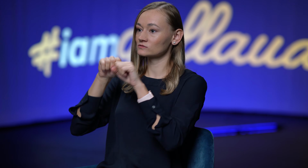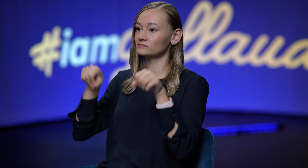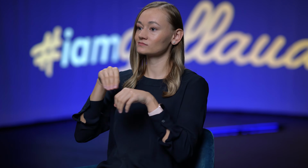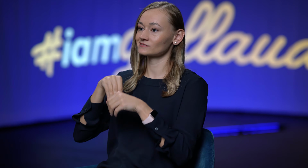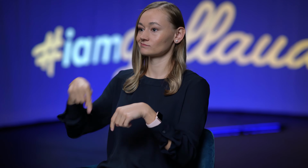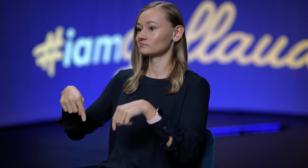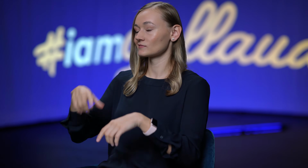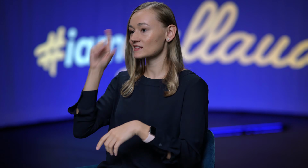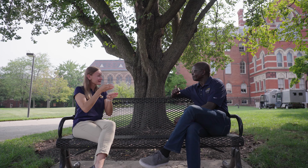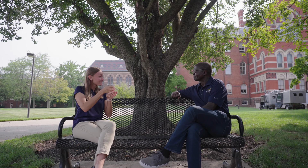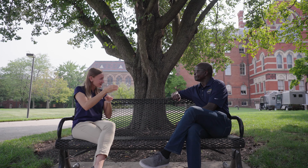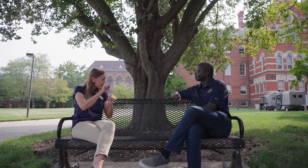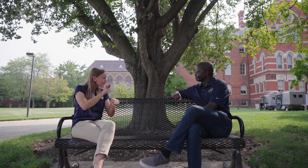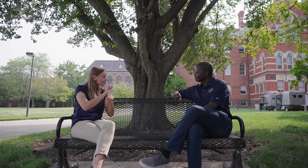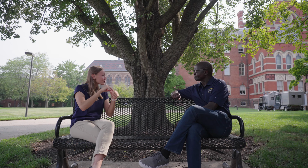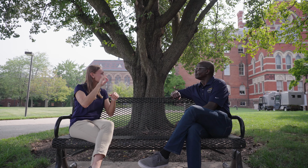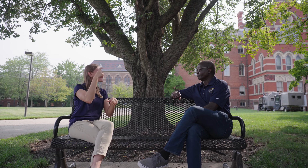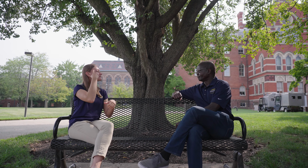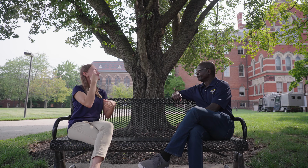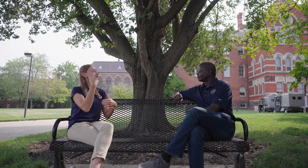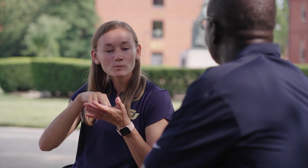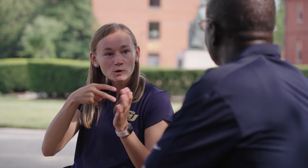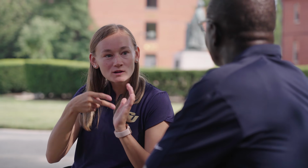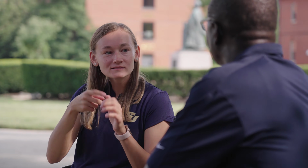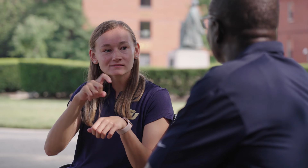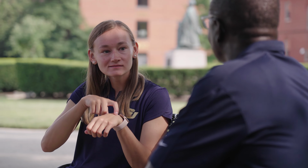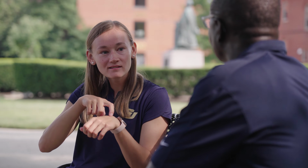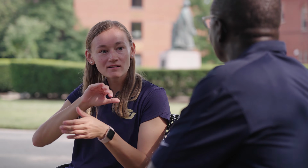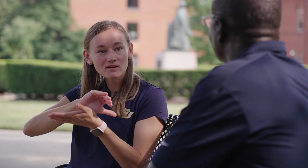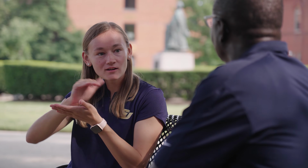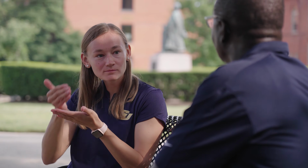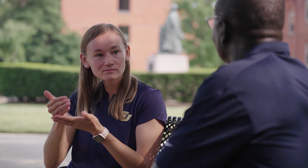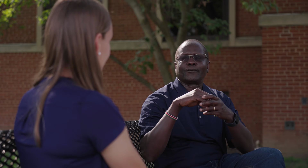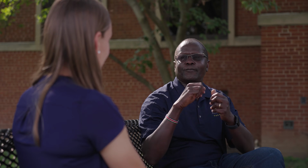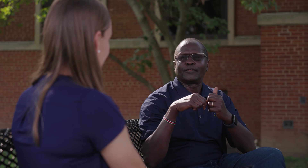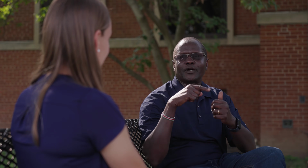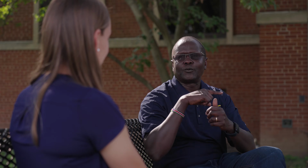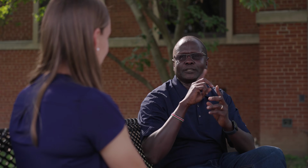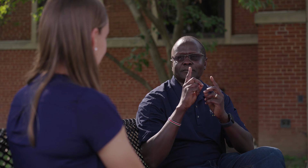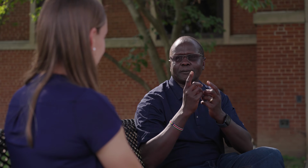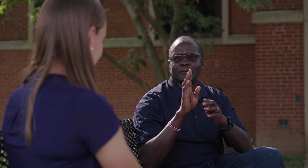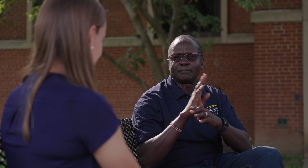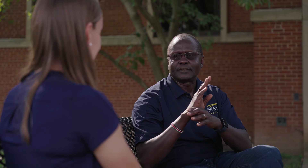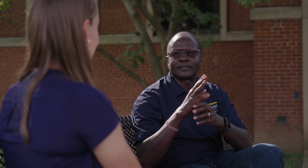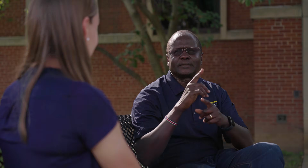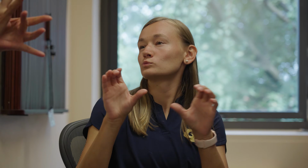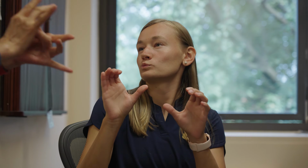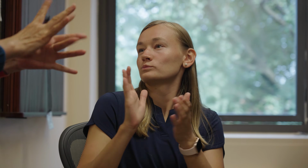had a support system at Gallaudet. Faculty, teachers, and coaches always gave me support. They always invited me to their offices